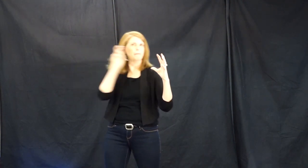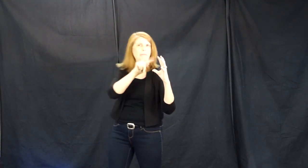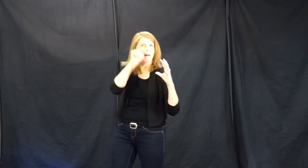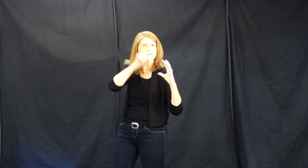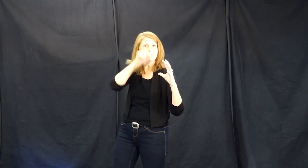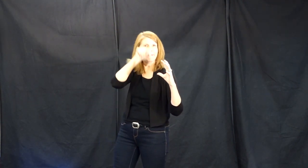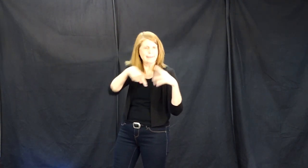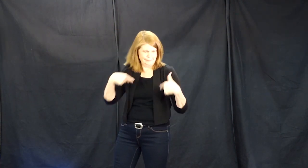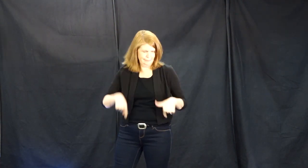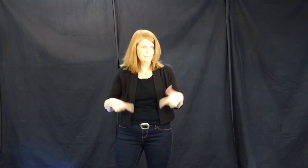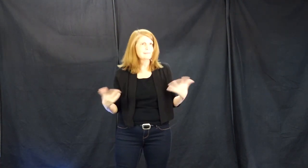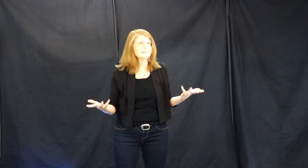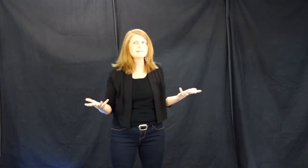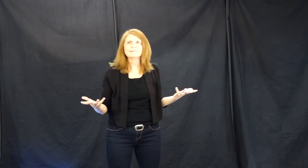back to this.